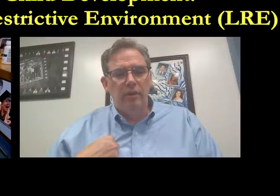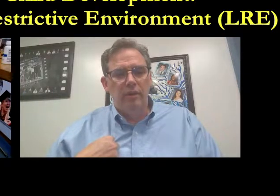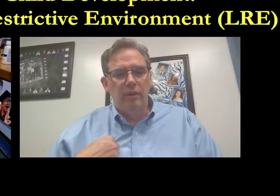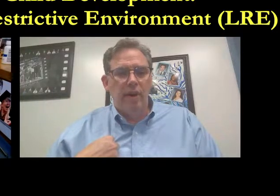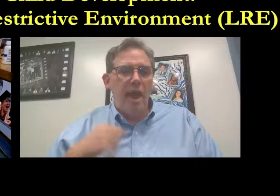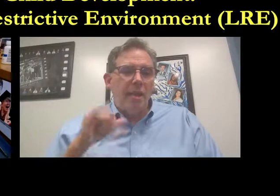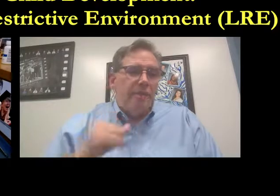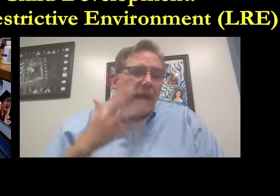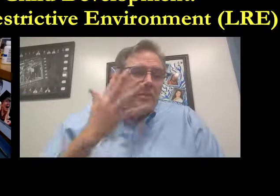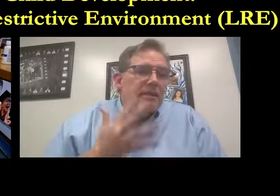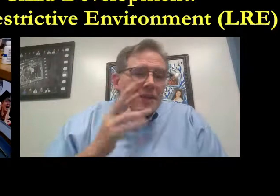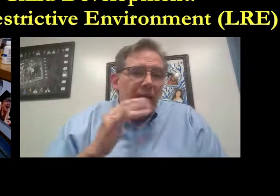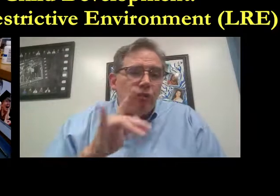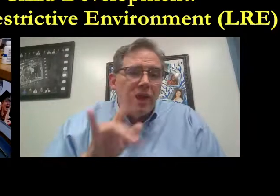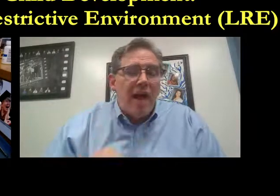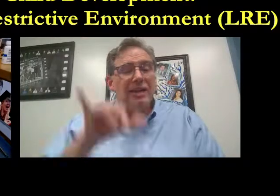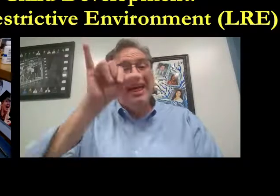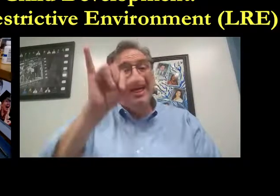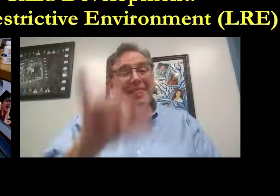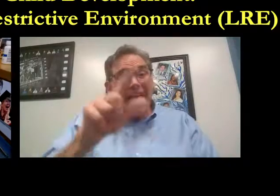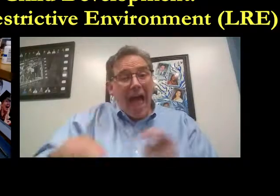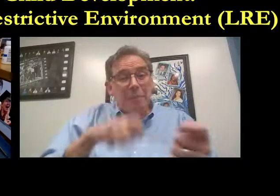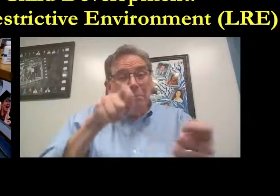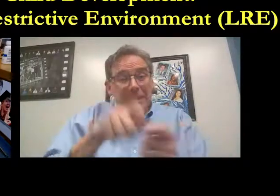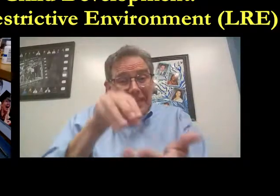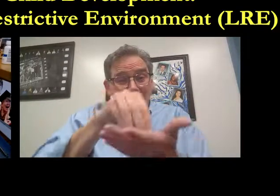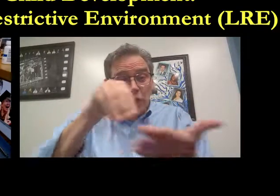Marla said, that's interesting in itself, isn't it?